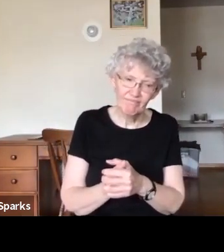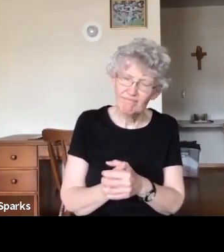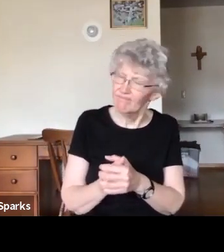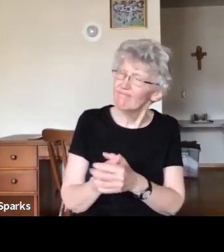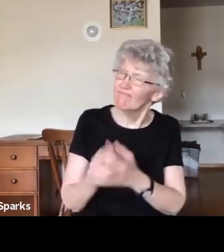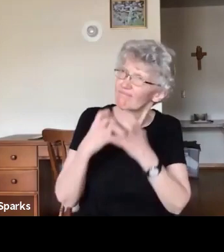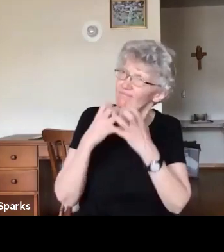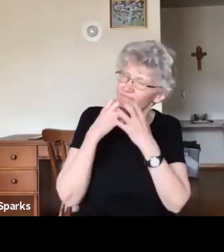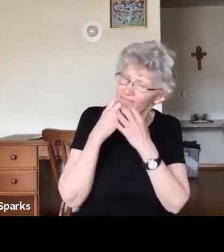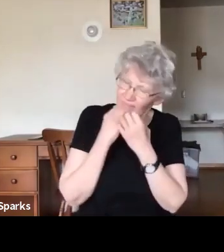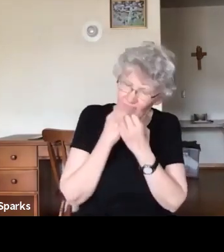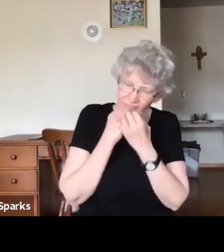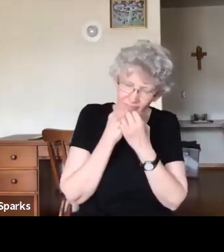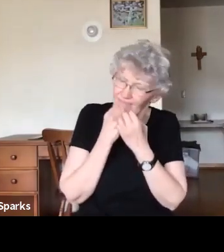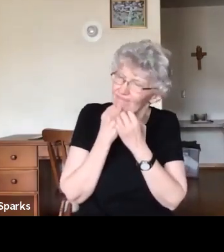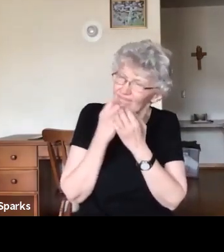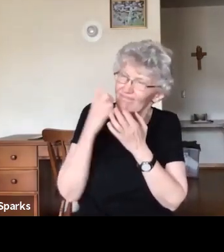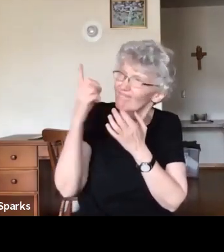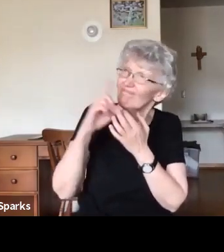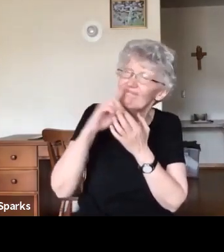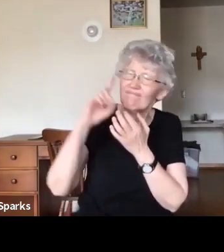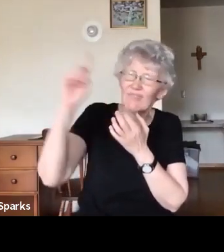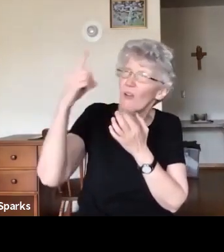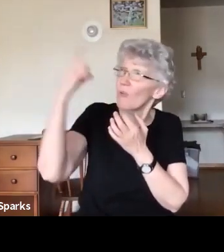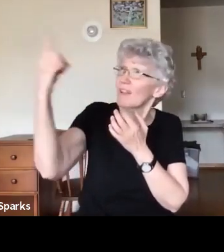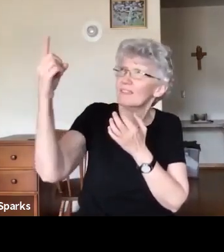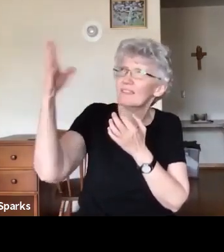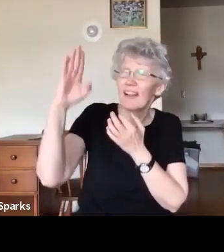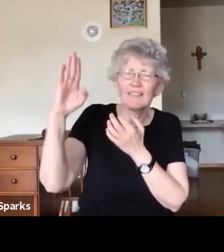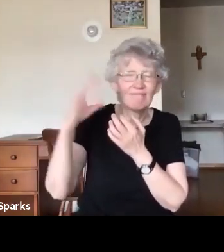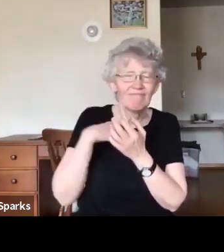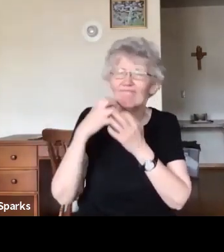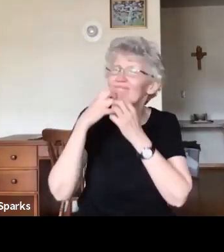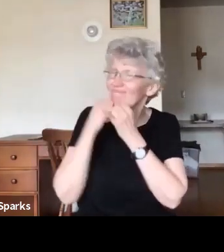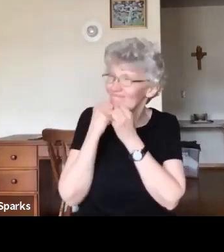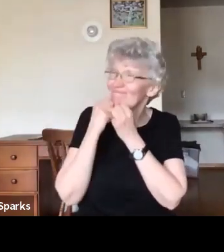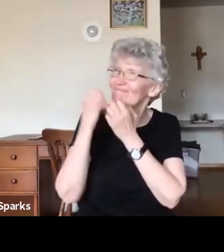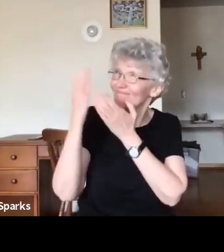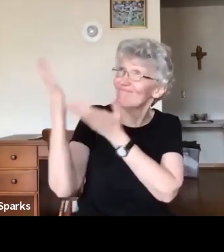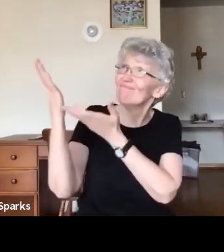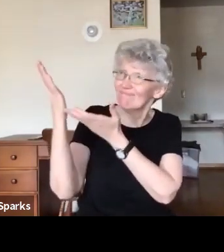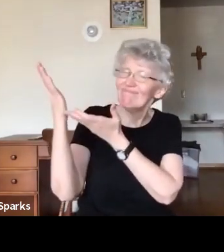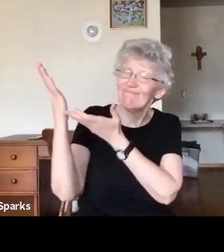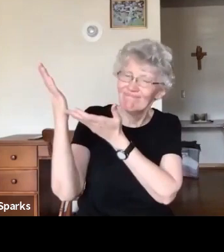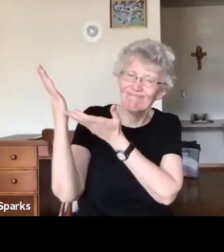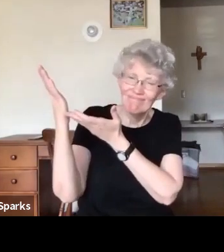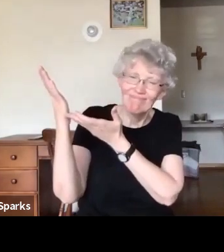Show us that our treasures are in you alone, O God.